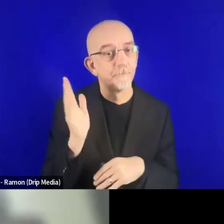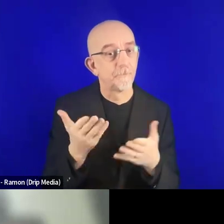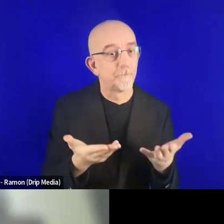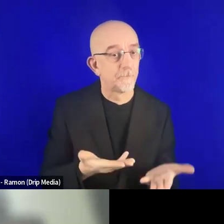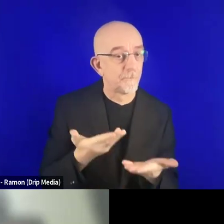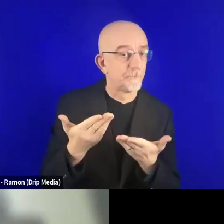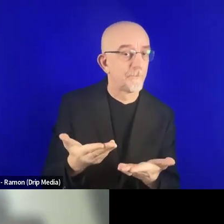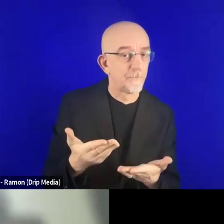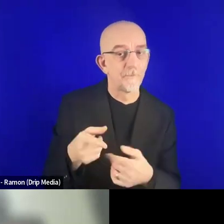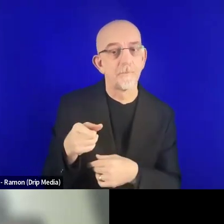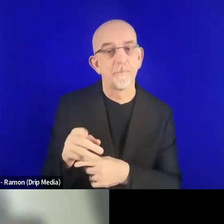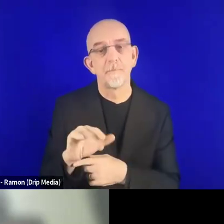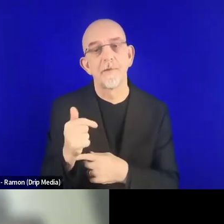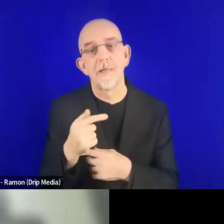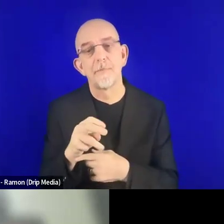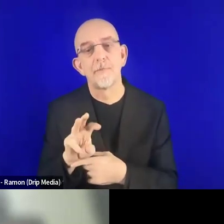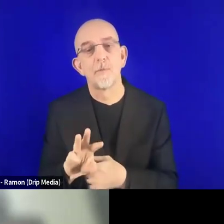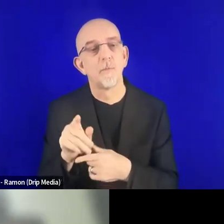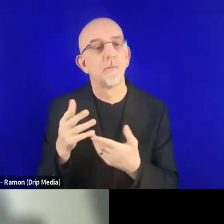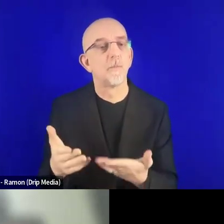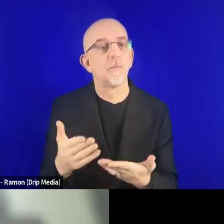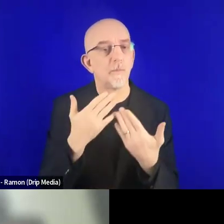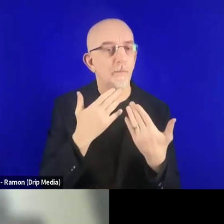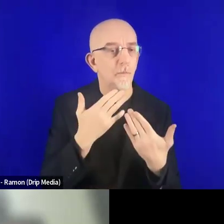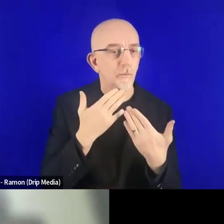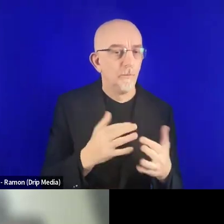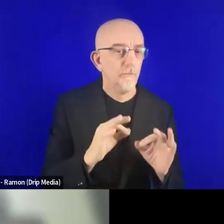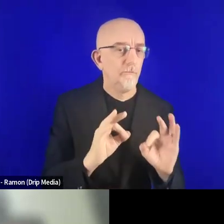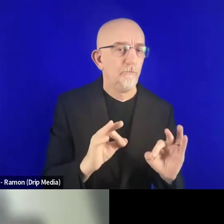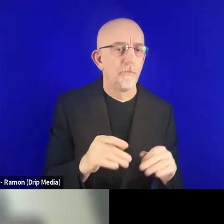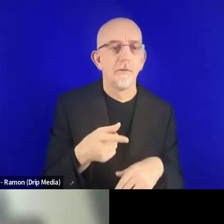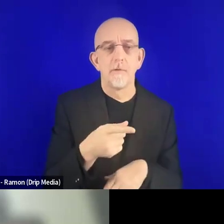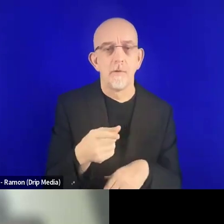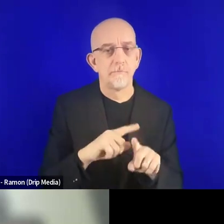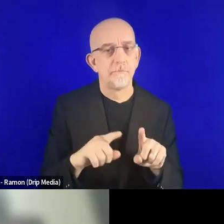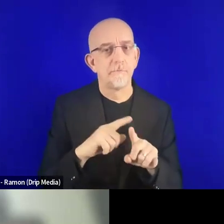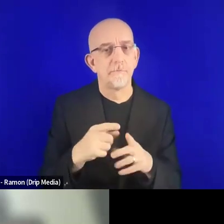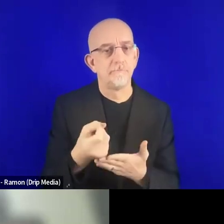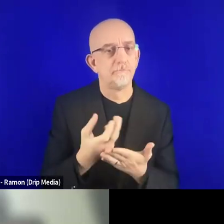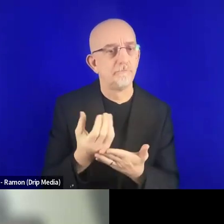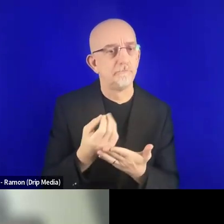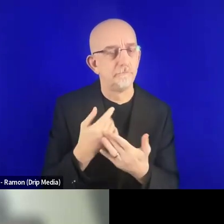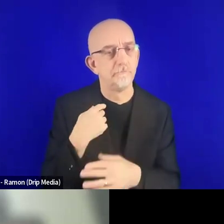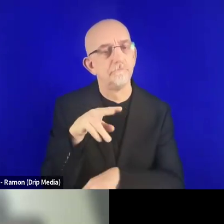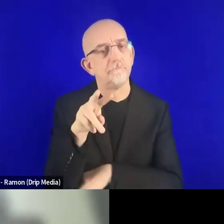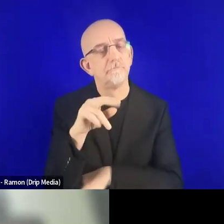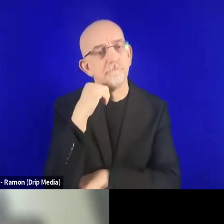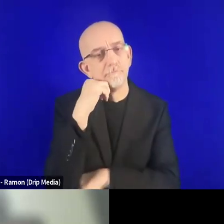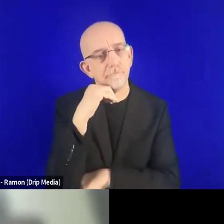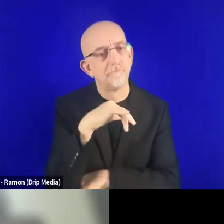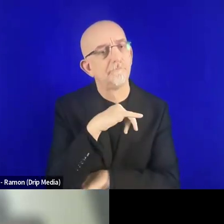there about how, essentially the program itself is inclusive by design, in that it quite literally pretty much includes